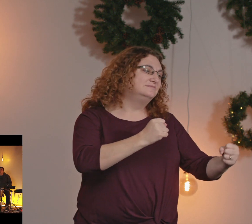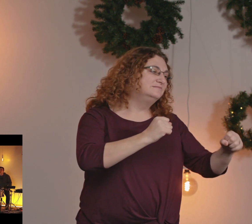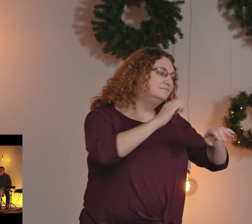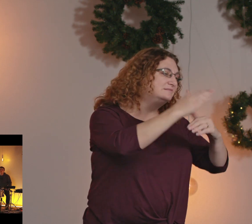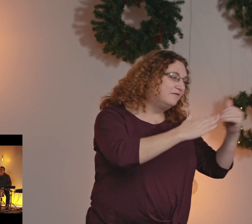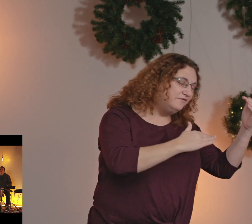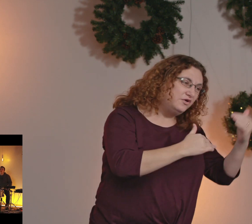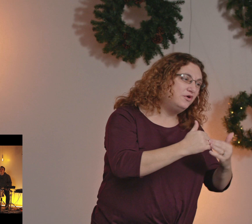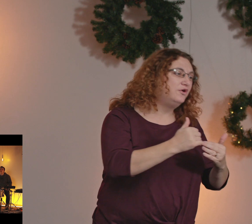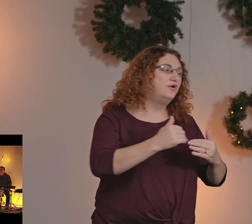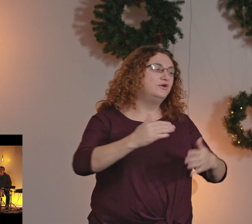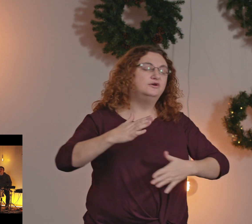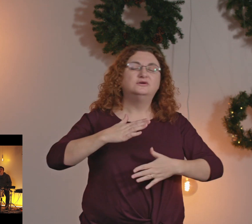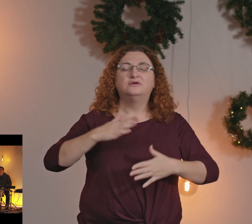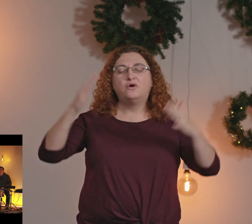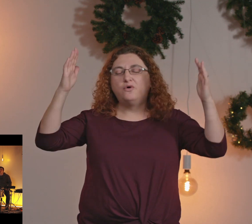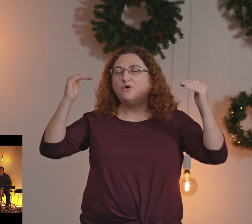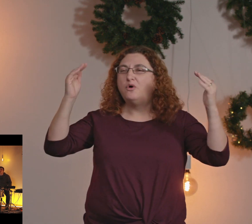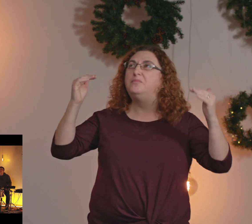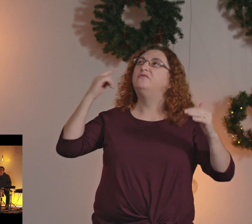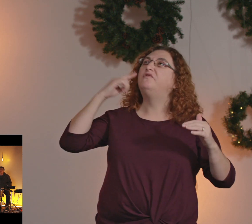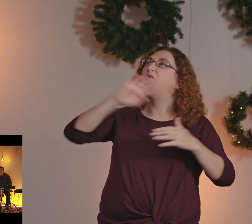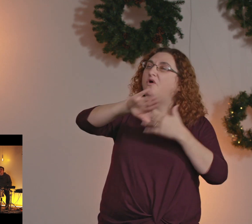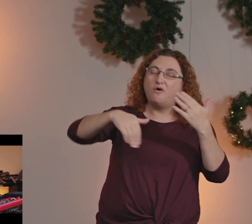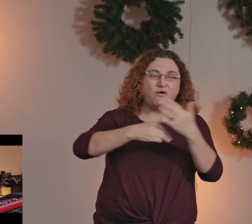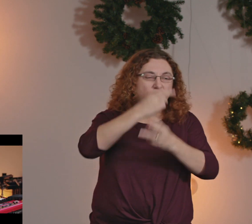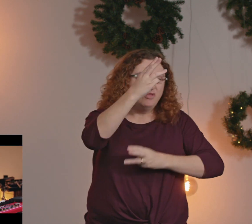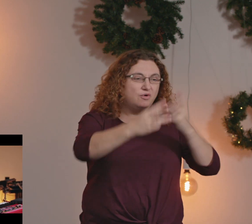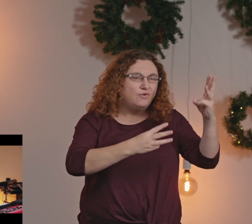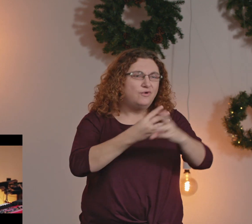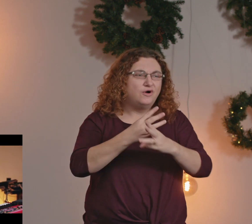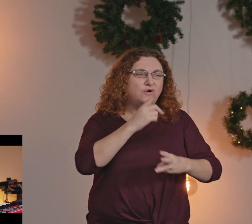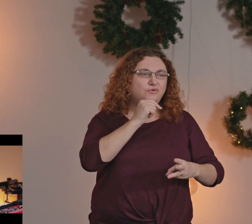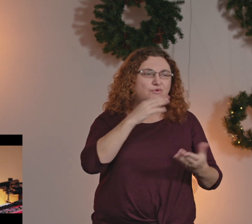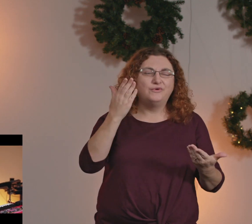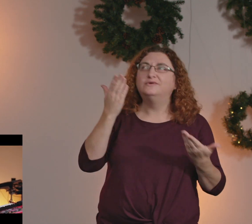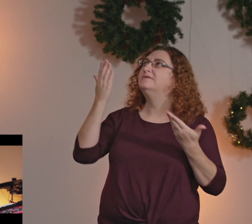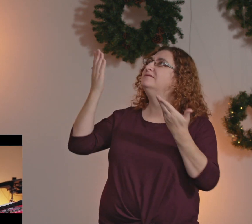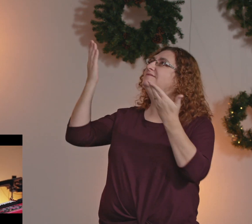Hope of all these.